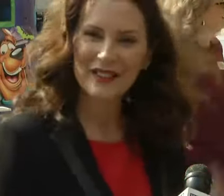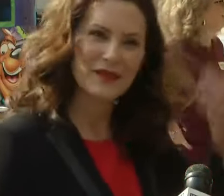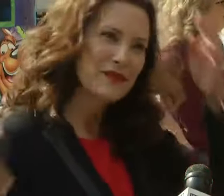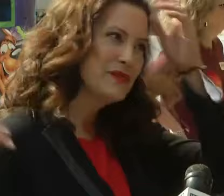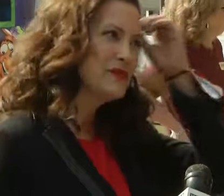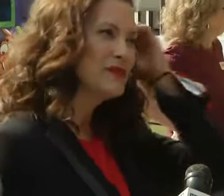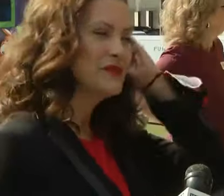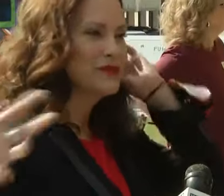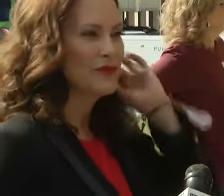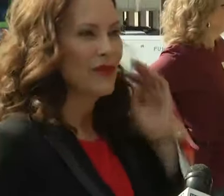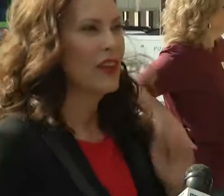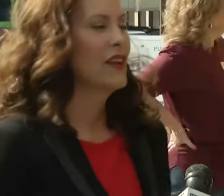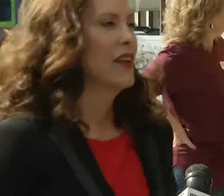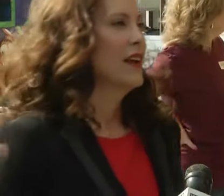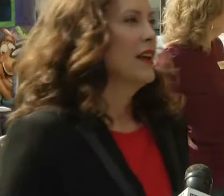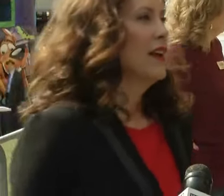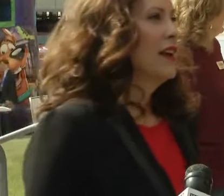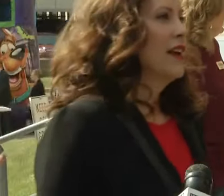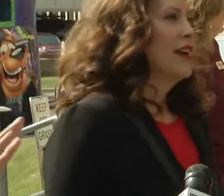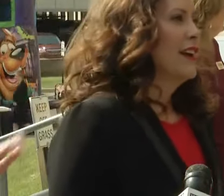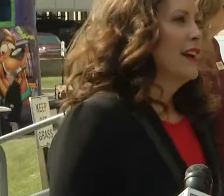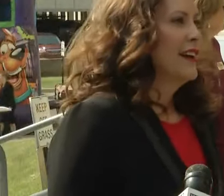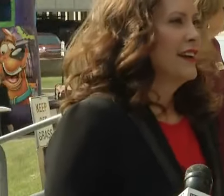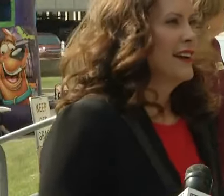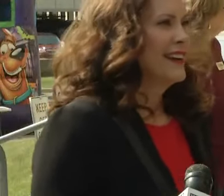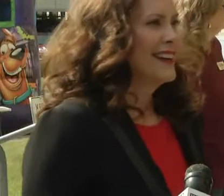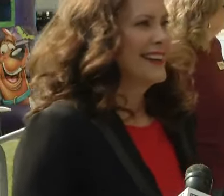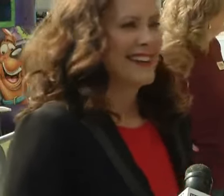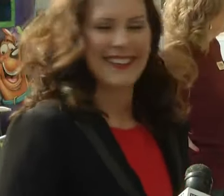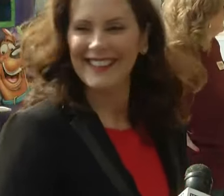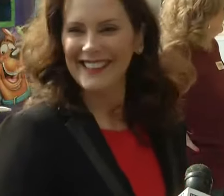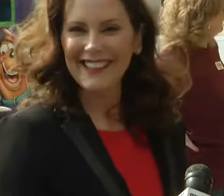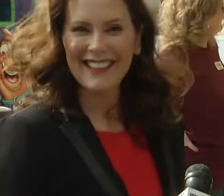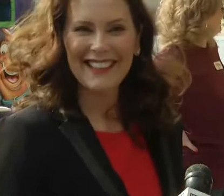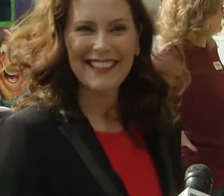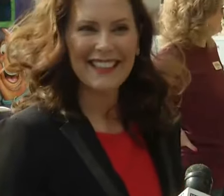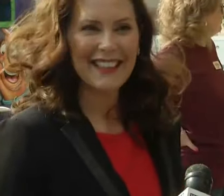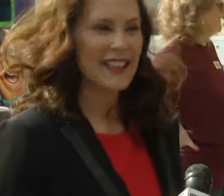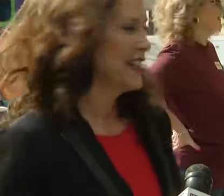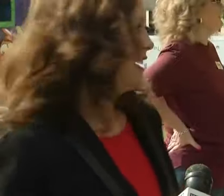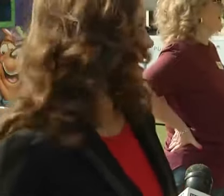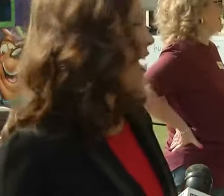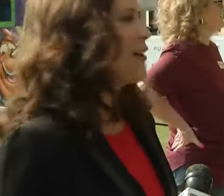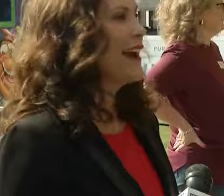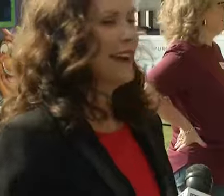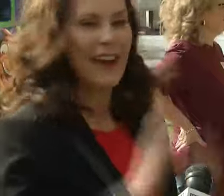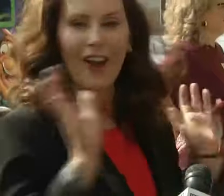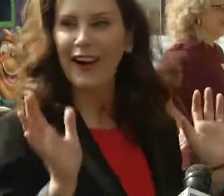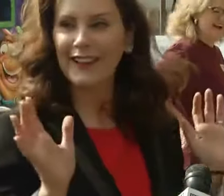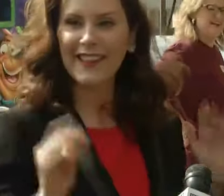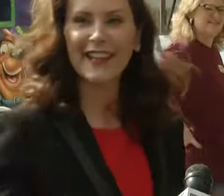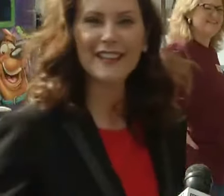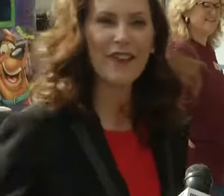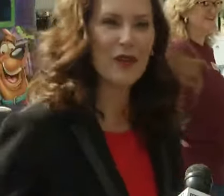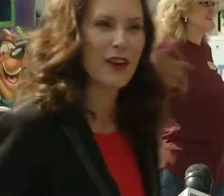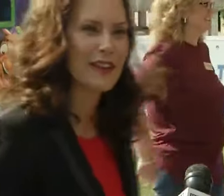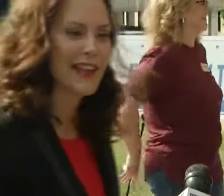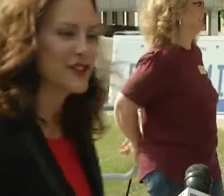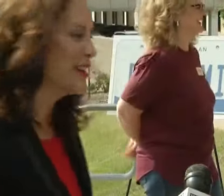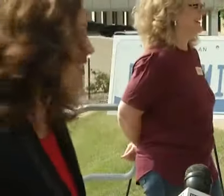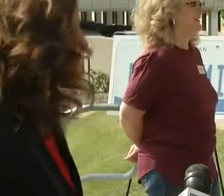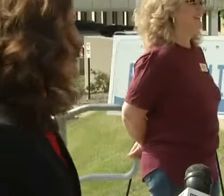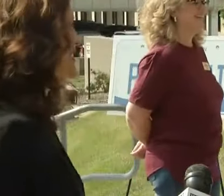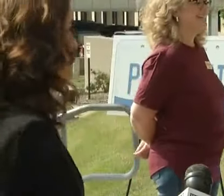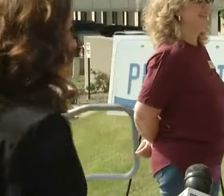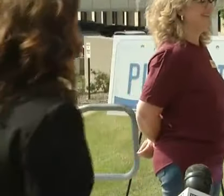take just a couple more questions. Actually, the LG will be over in a second if anybody wants to talk to them. The one wants it. Okay, all right. Thanks, everyone.